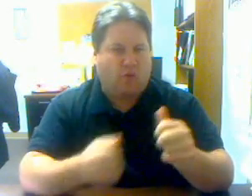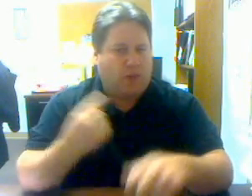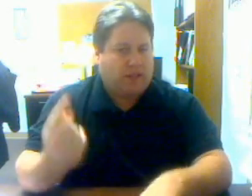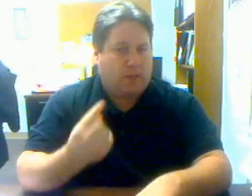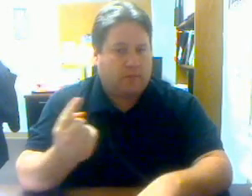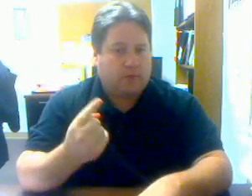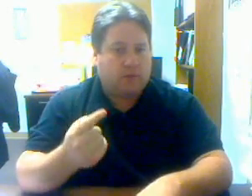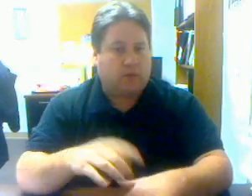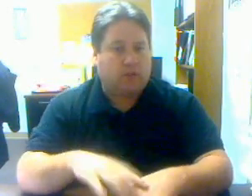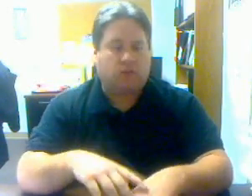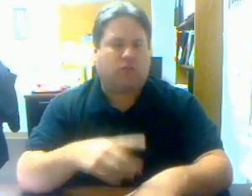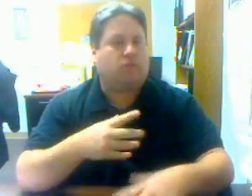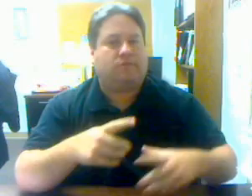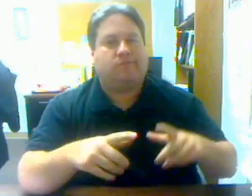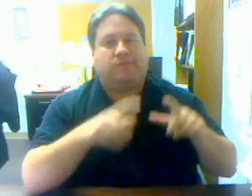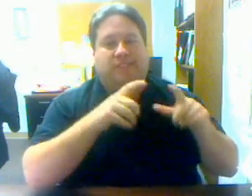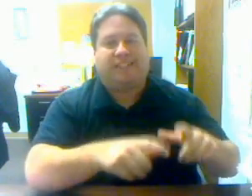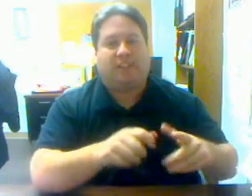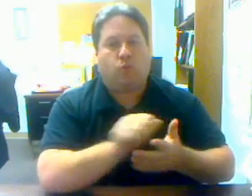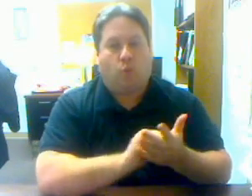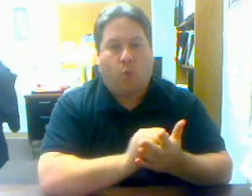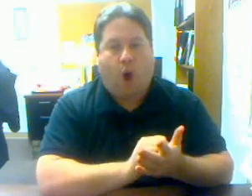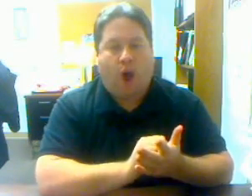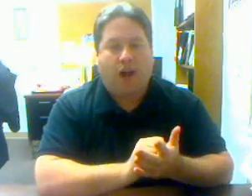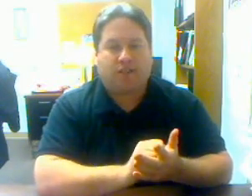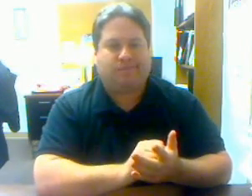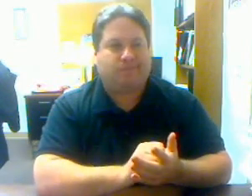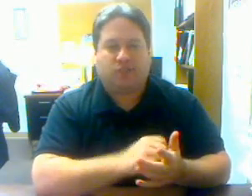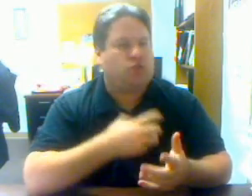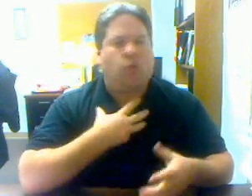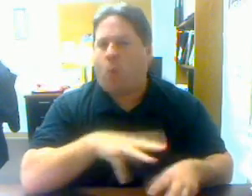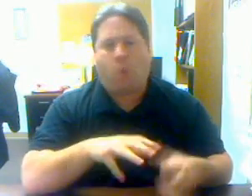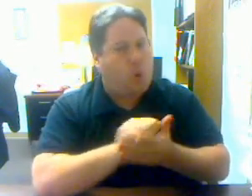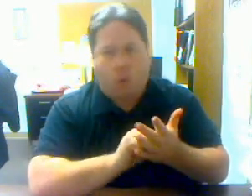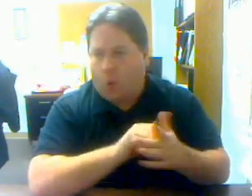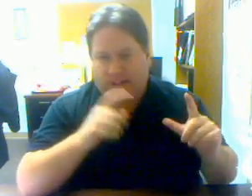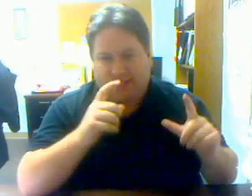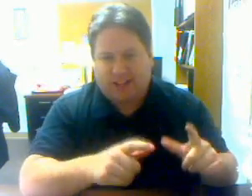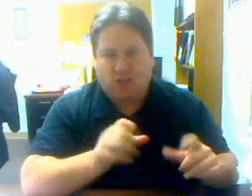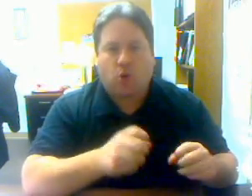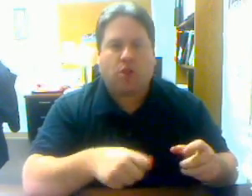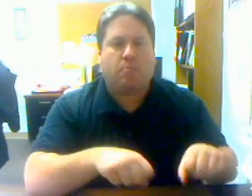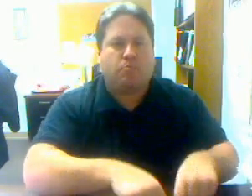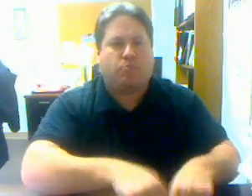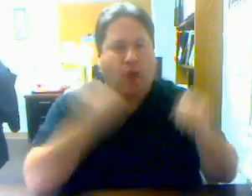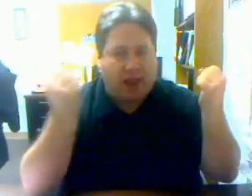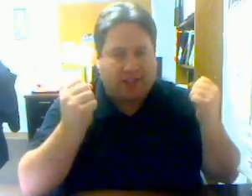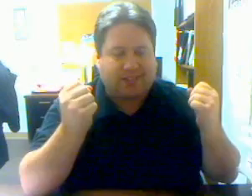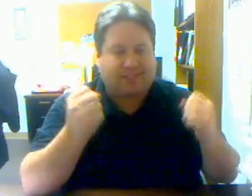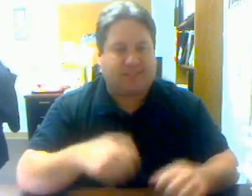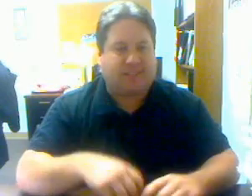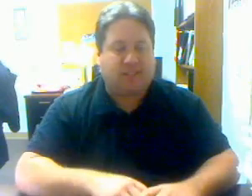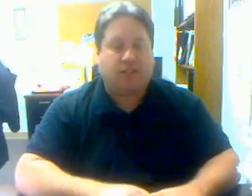do the dishes, so they break them. We're not going to remove them from the situation so that they get what they want, because now we're reinforcing